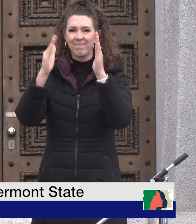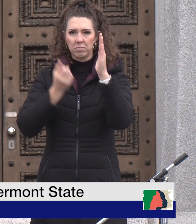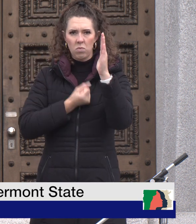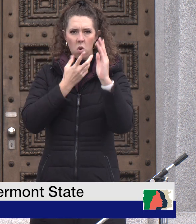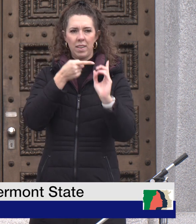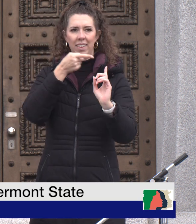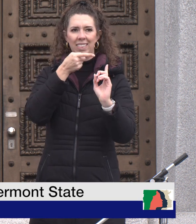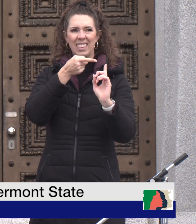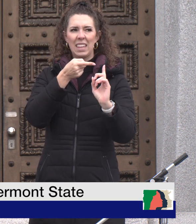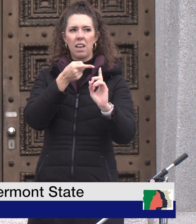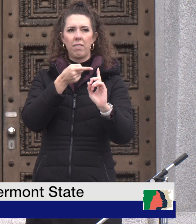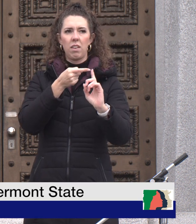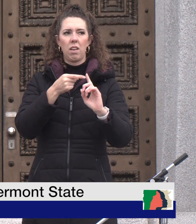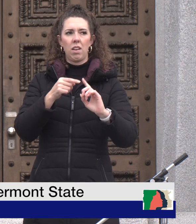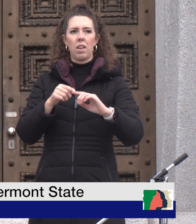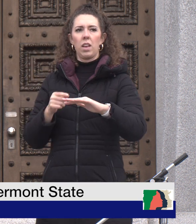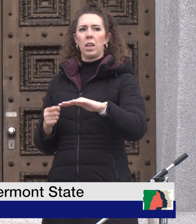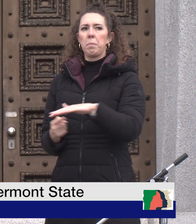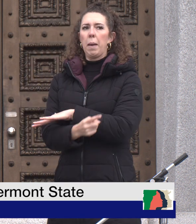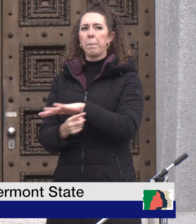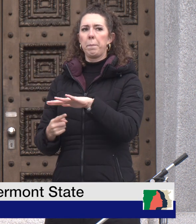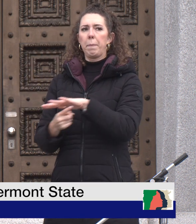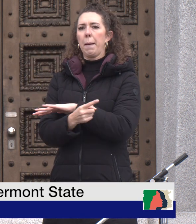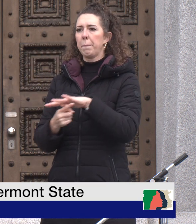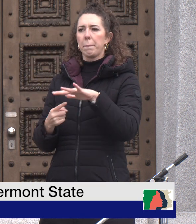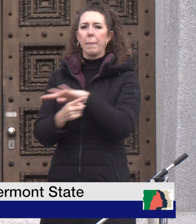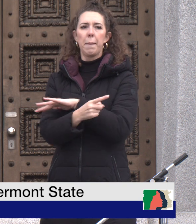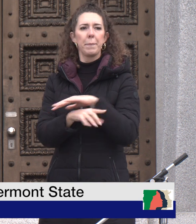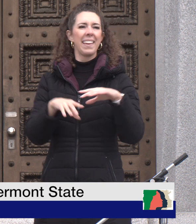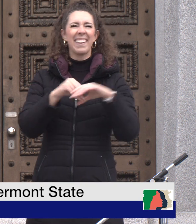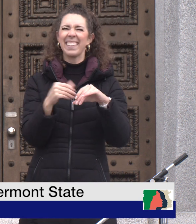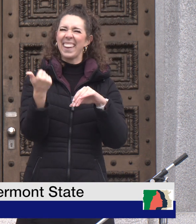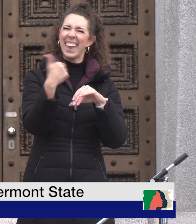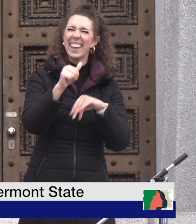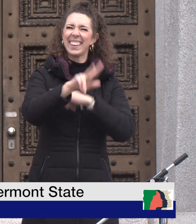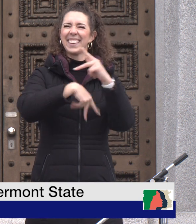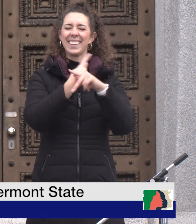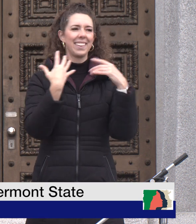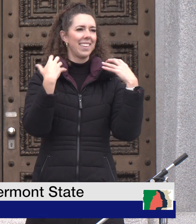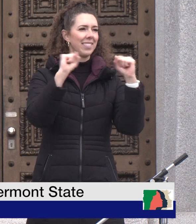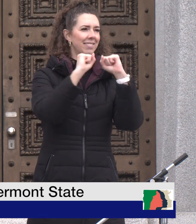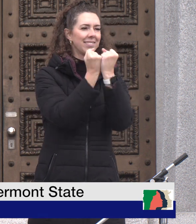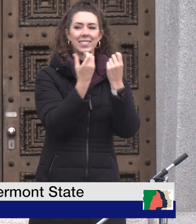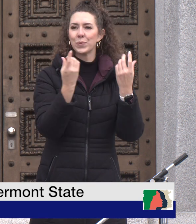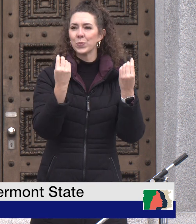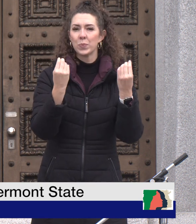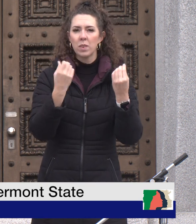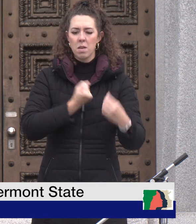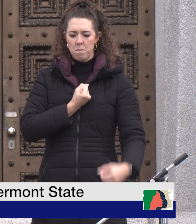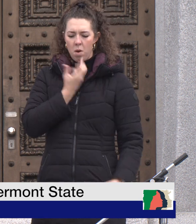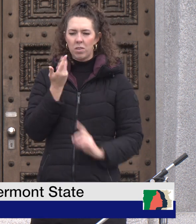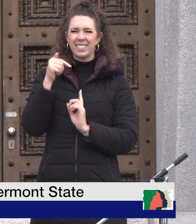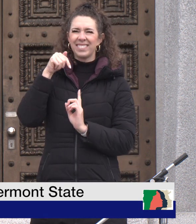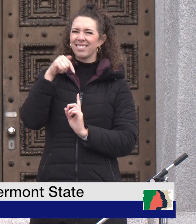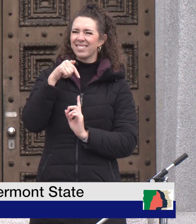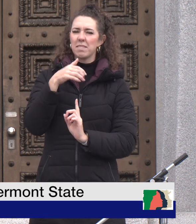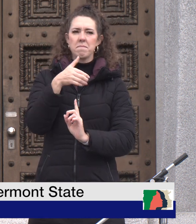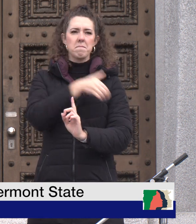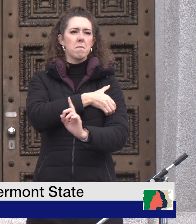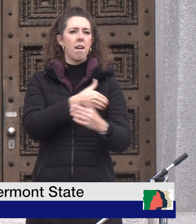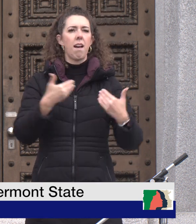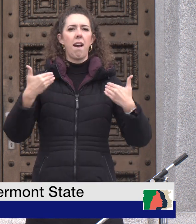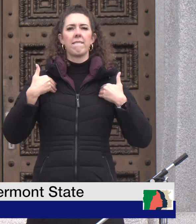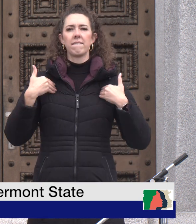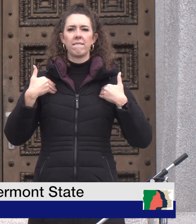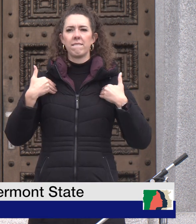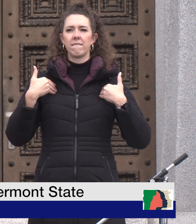sneaky endurance into any healthy society. Poetry comes with power of the